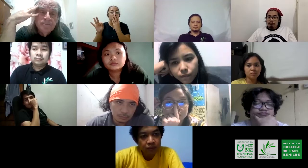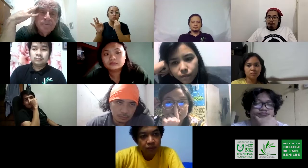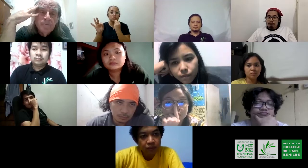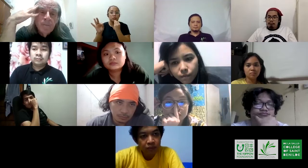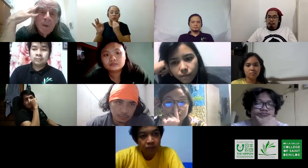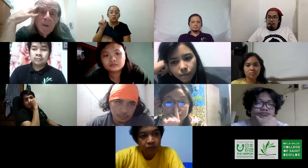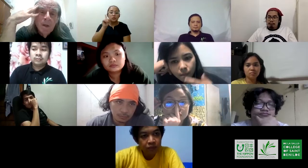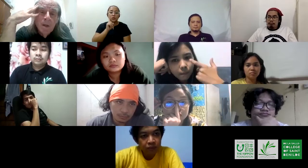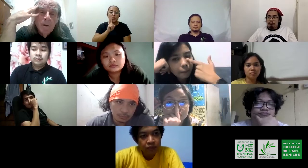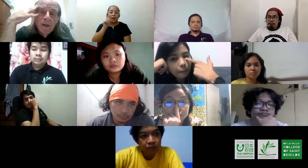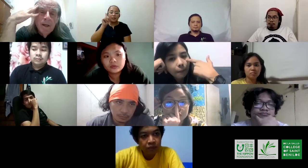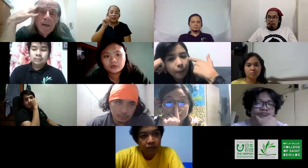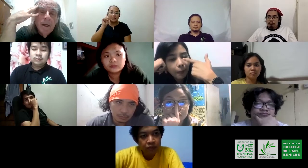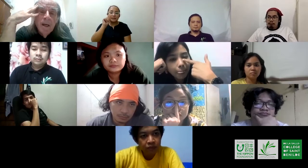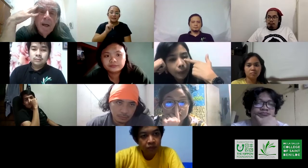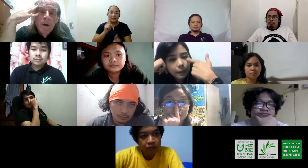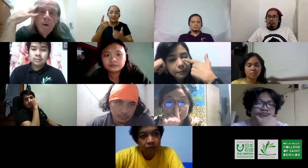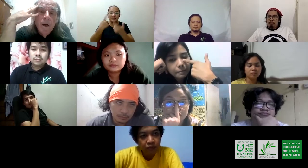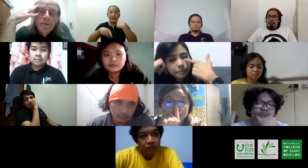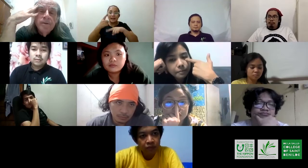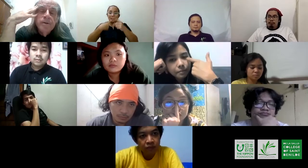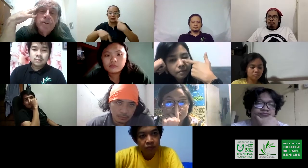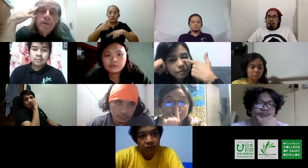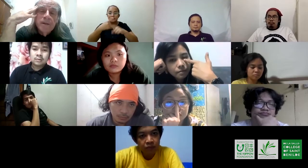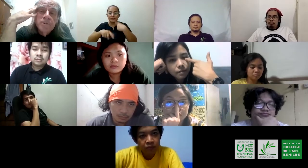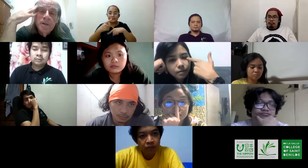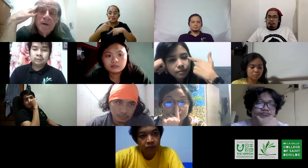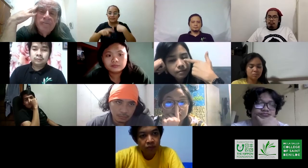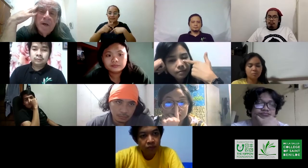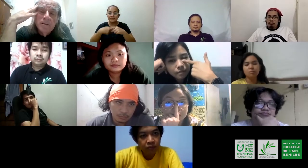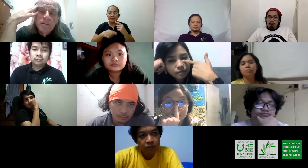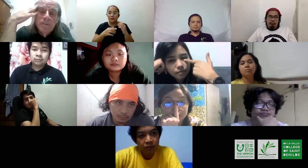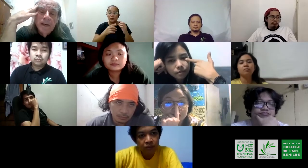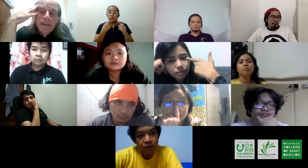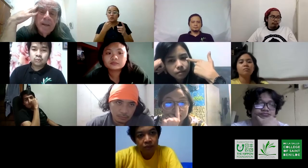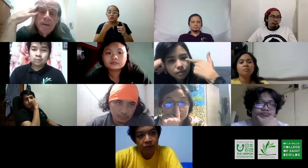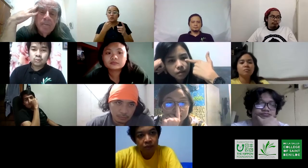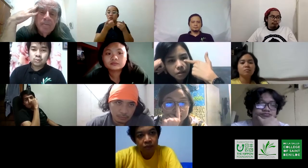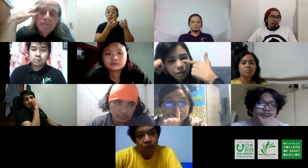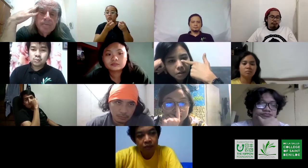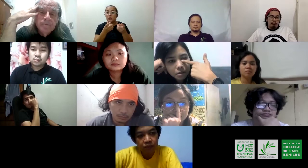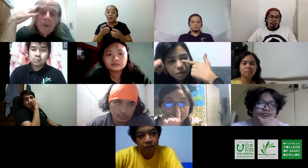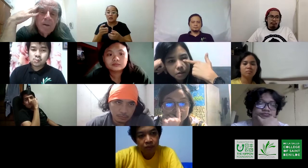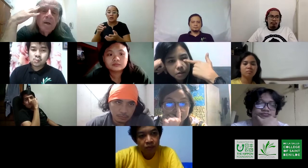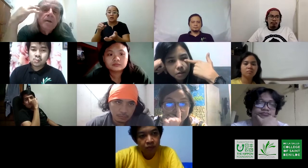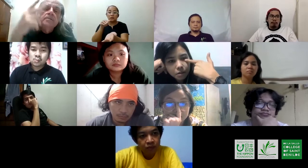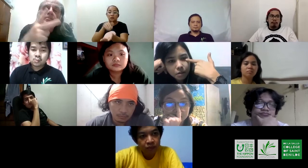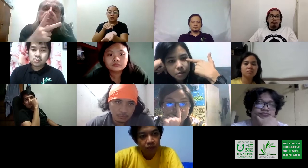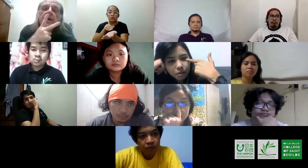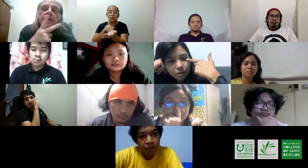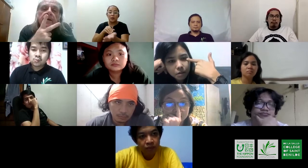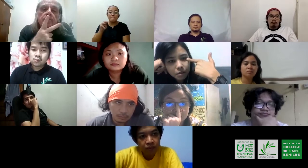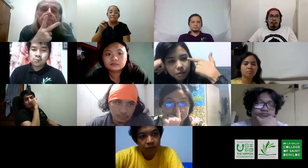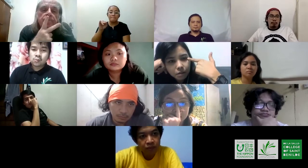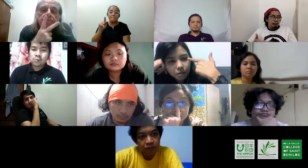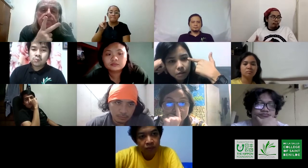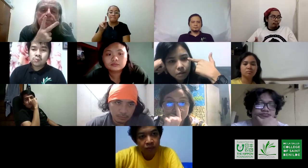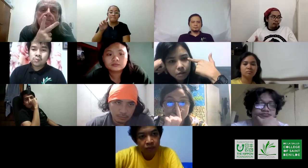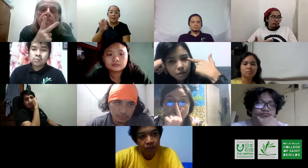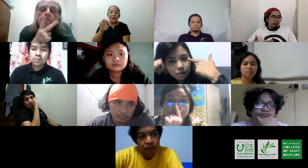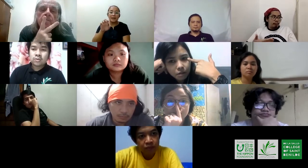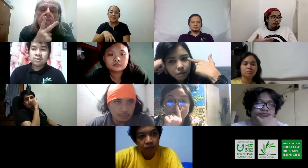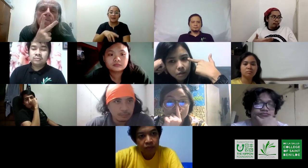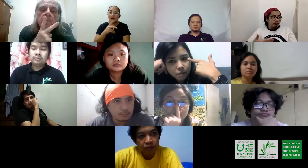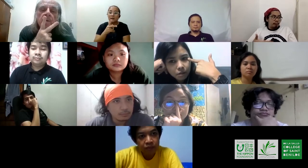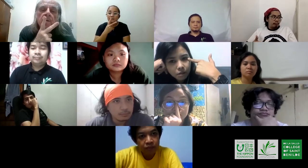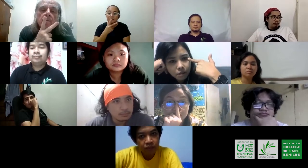signers, okay? Under the direction of Dr. Mike Kemp. Mike Kemp?